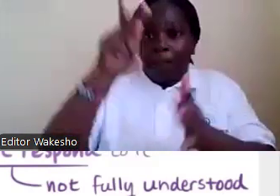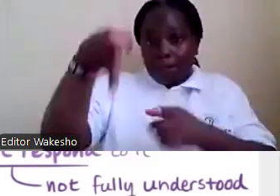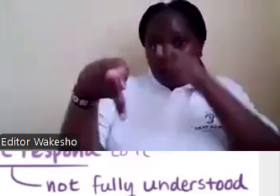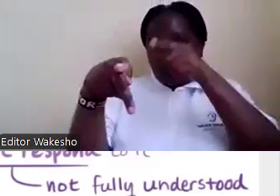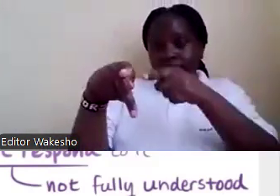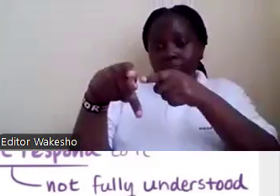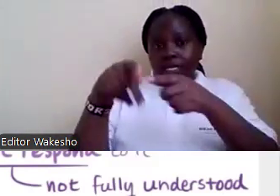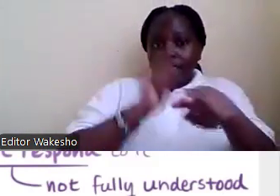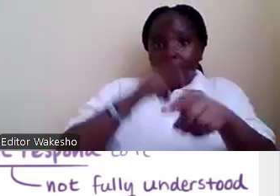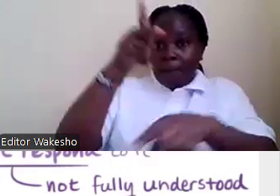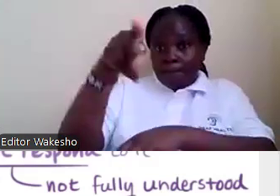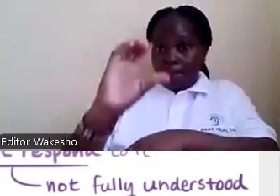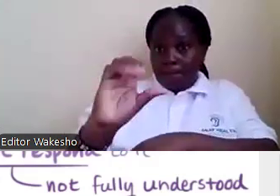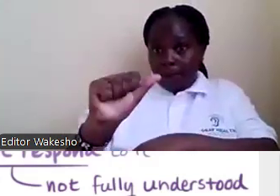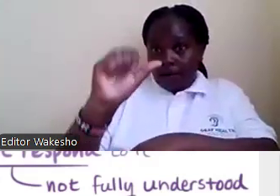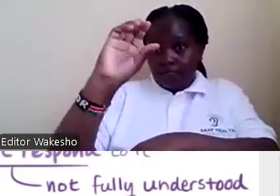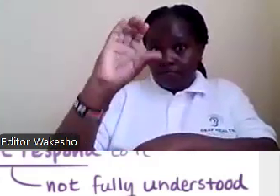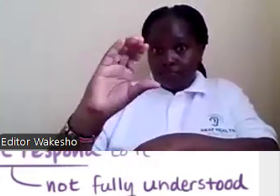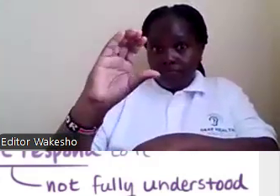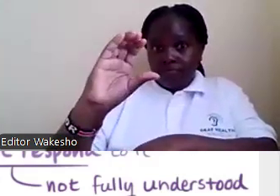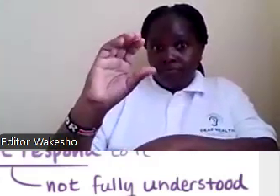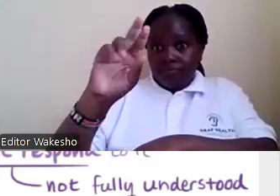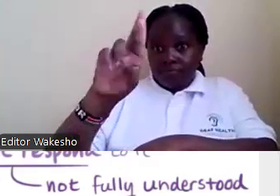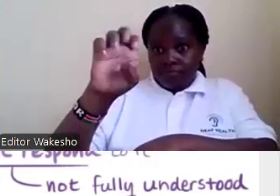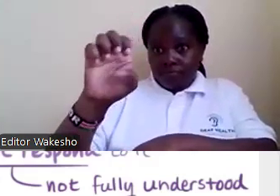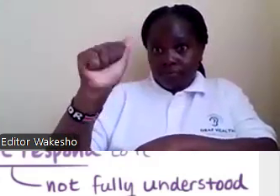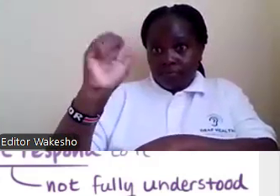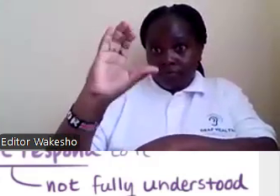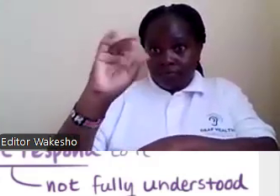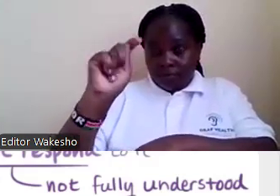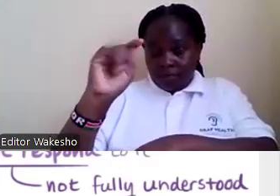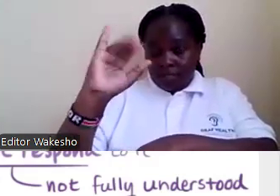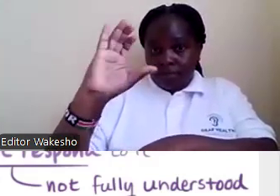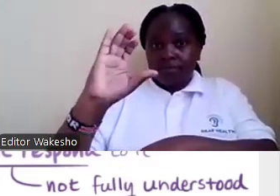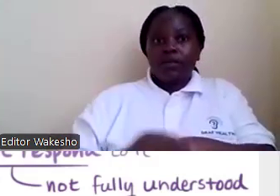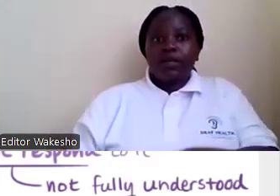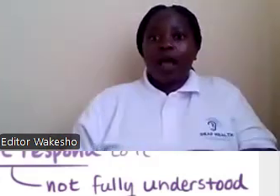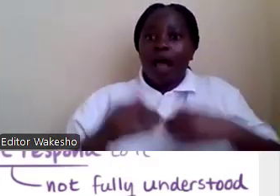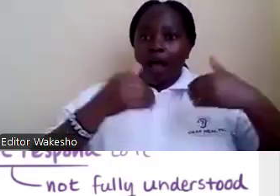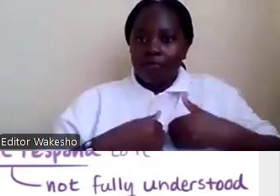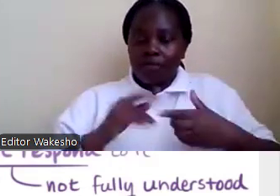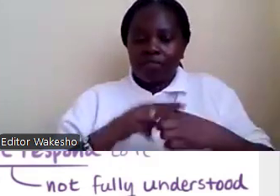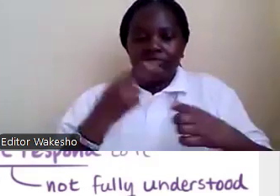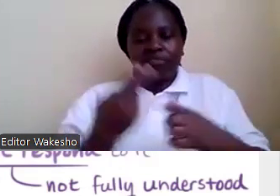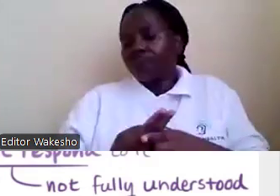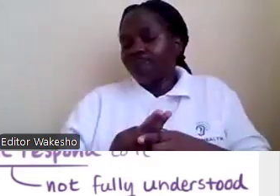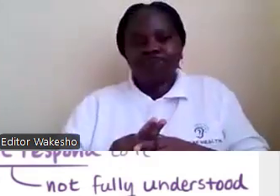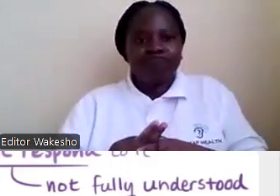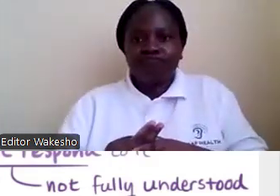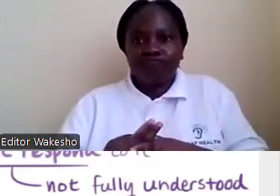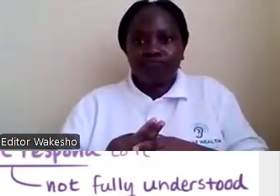pancreatic cells are being attacked, they will not produce insulin. And so that explains our type